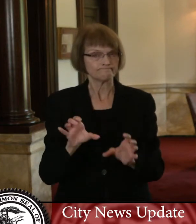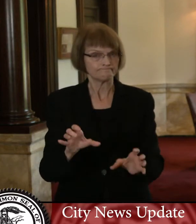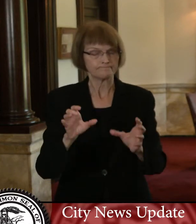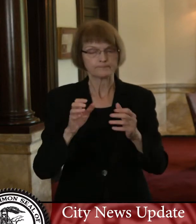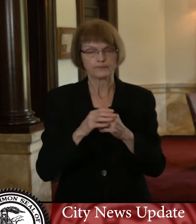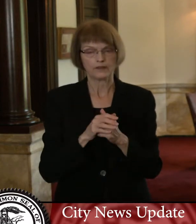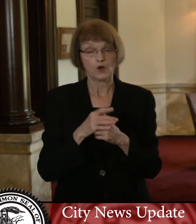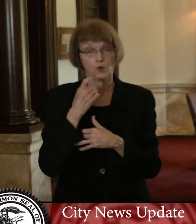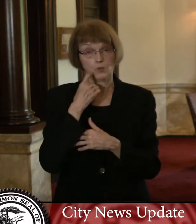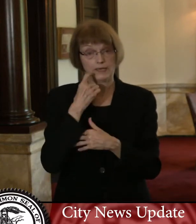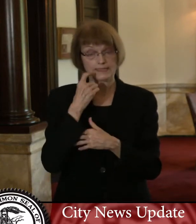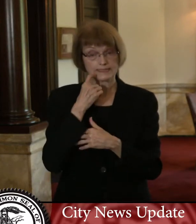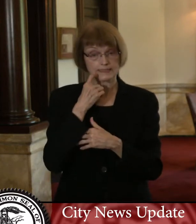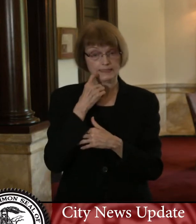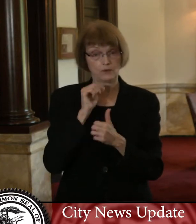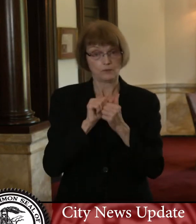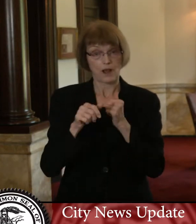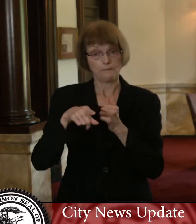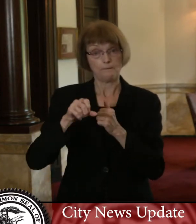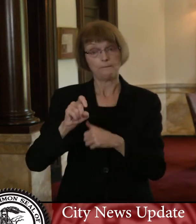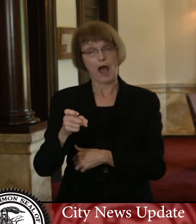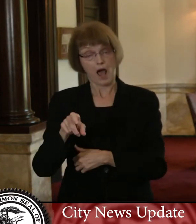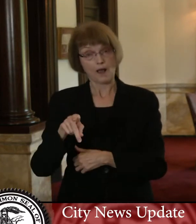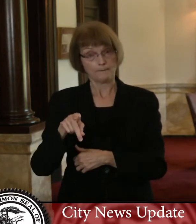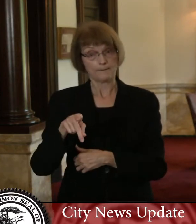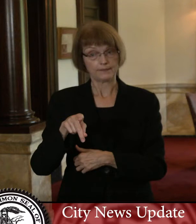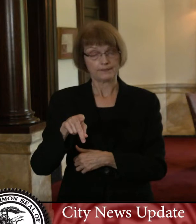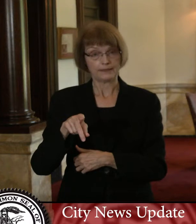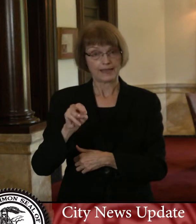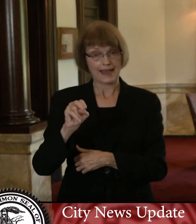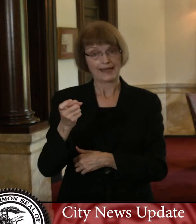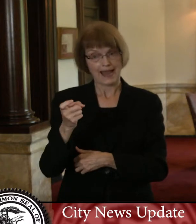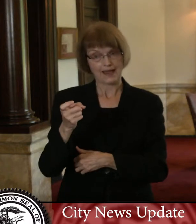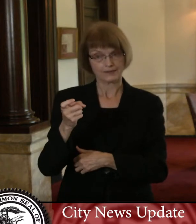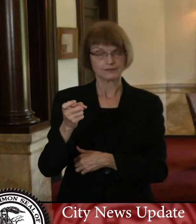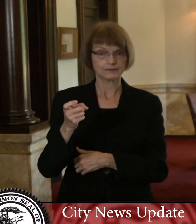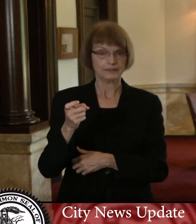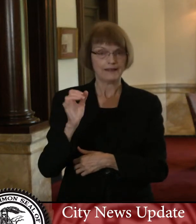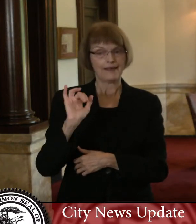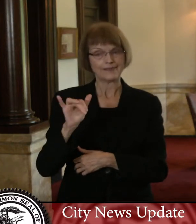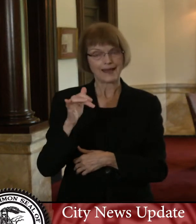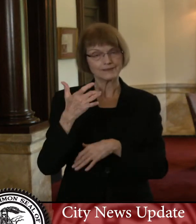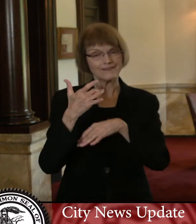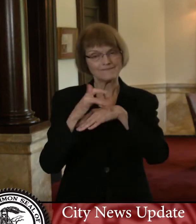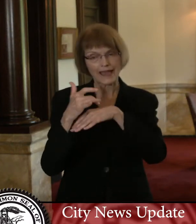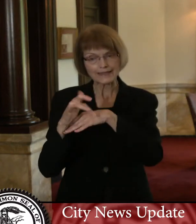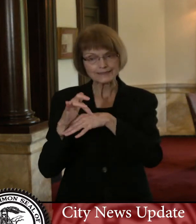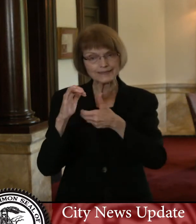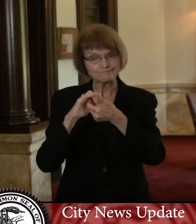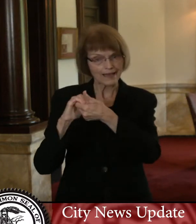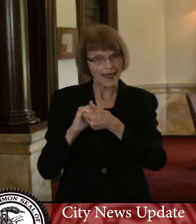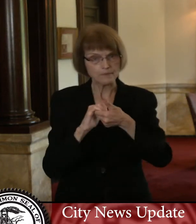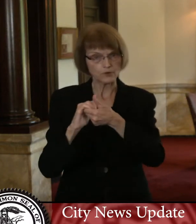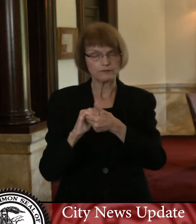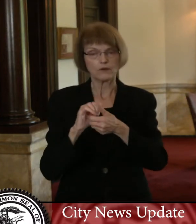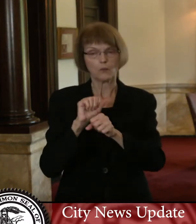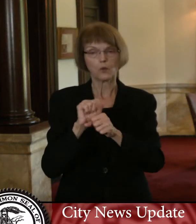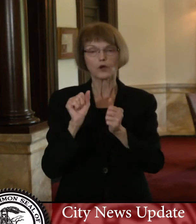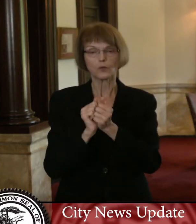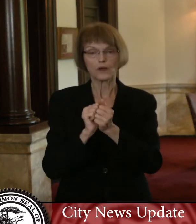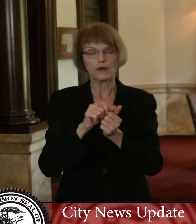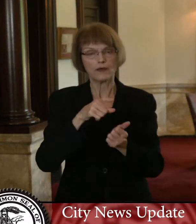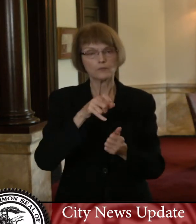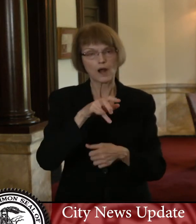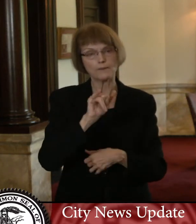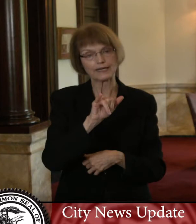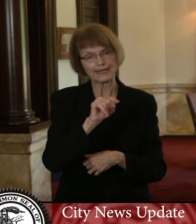So we recently passed Prop NS, which is the Vacancy Collaborative. They're going to be working with the property tax that